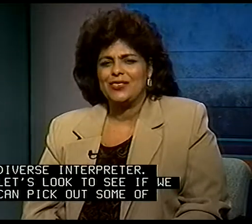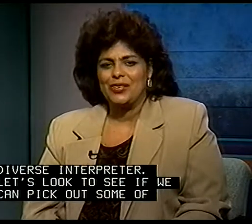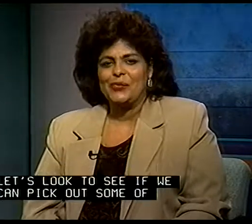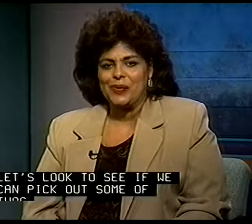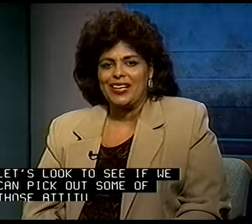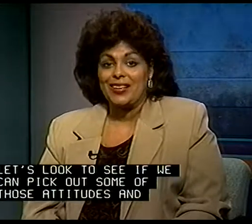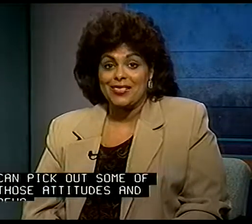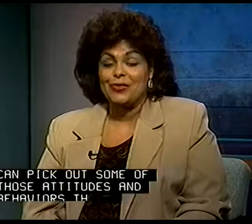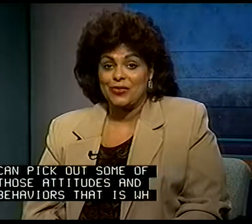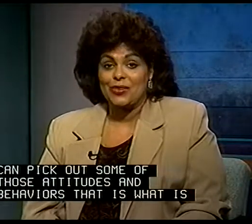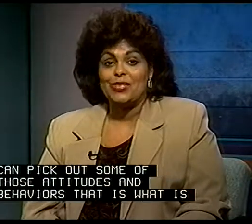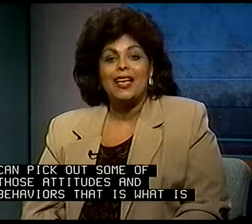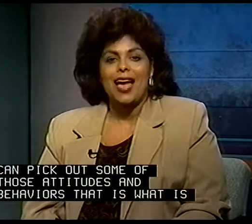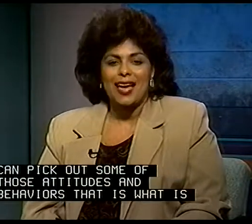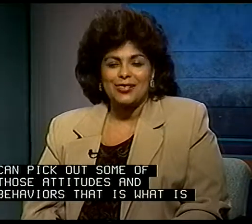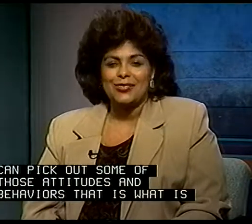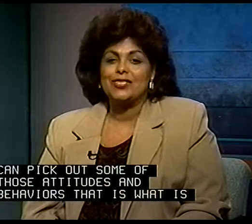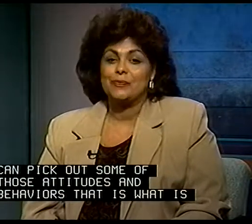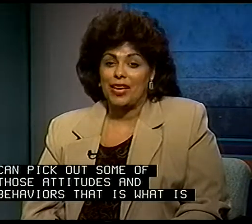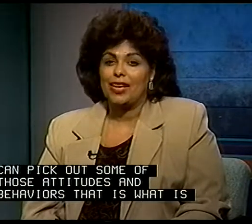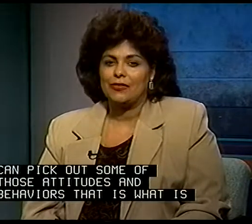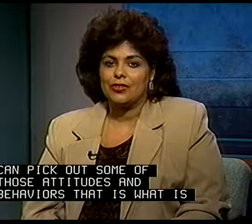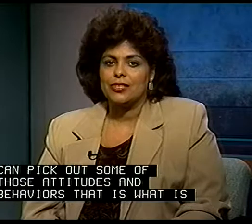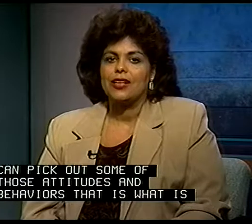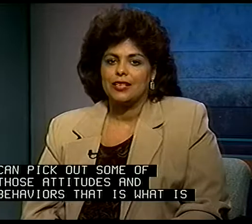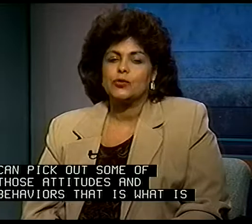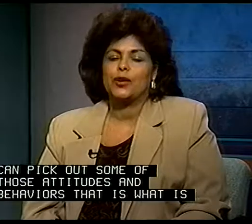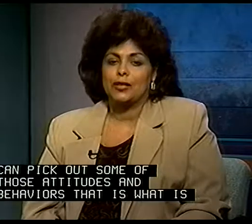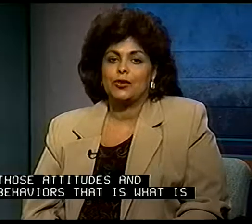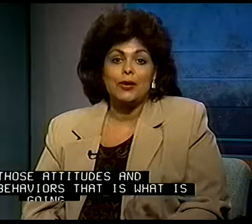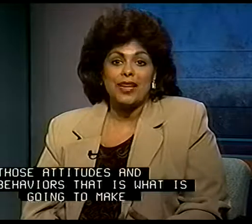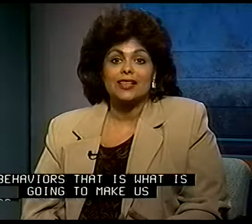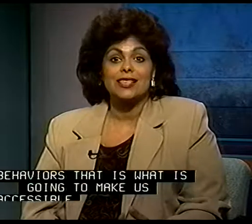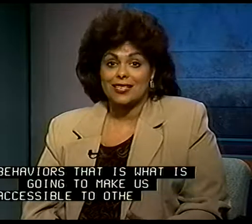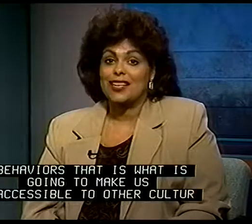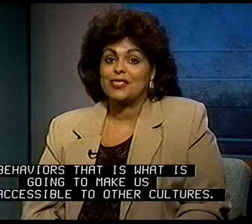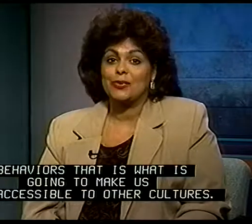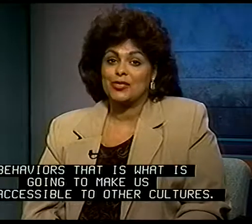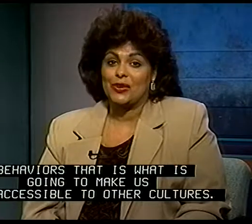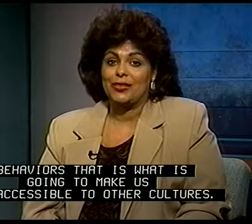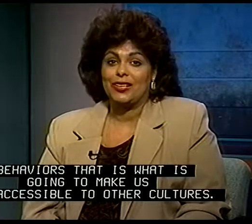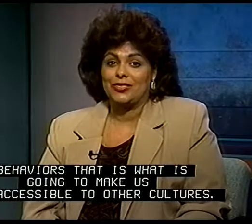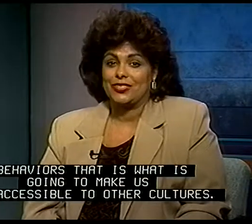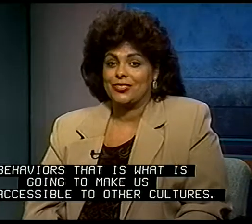if we can pick out some of those attitudes and behaviors that's what's going to make us accessible to other cultures.